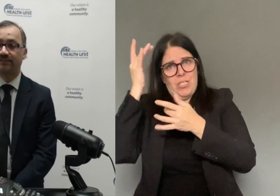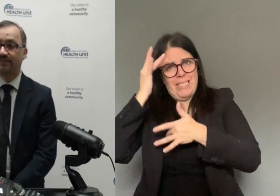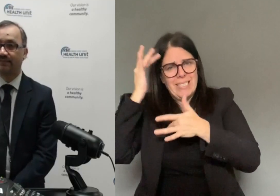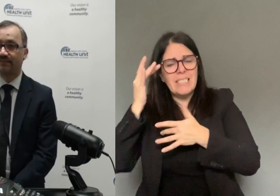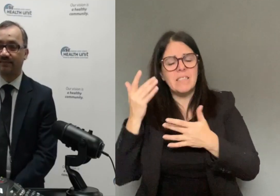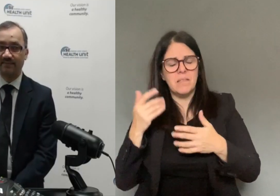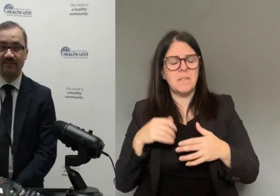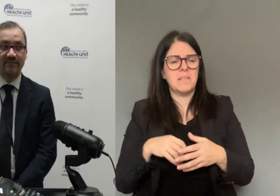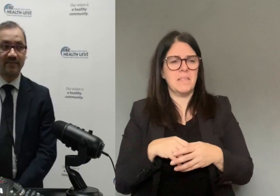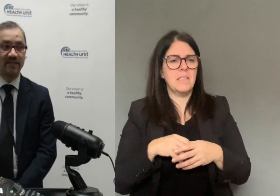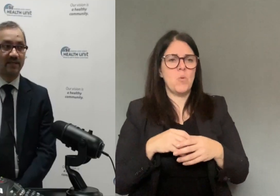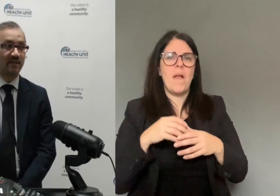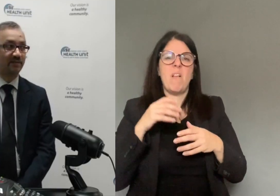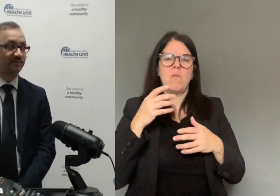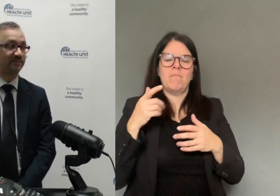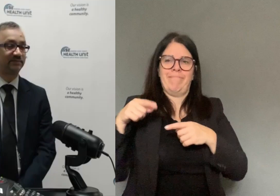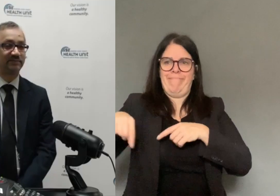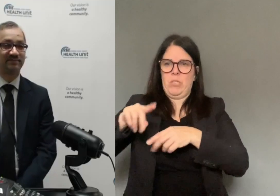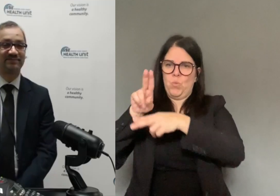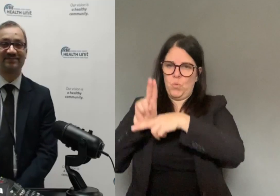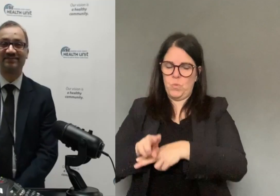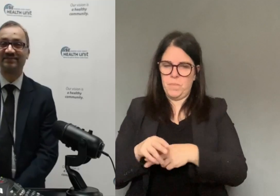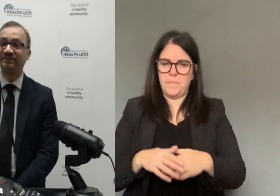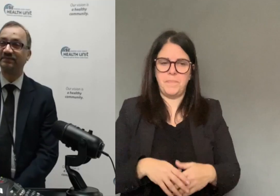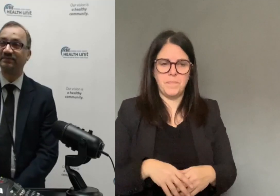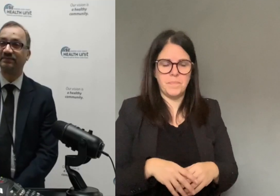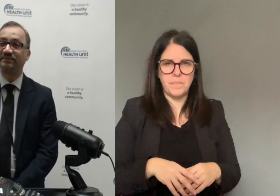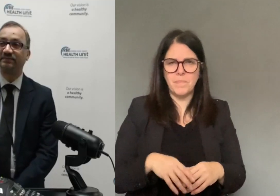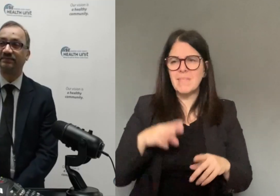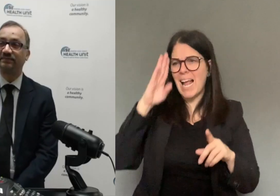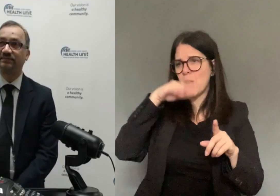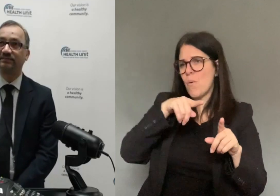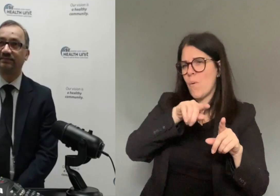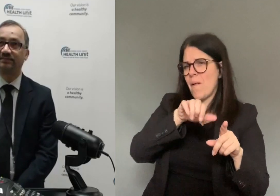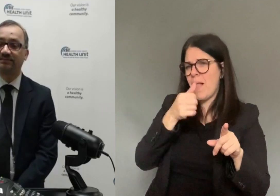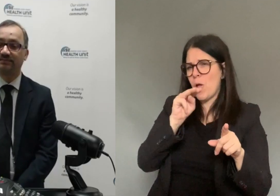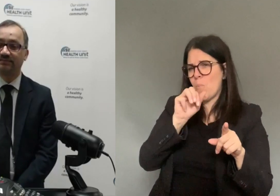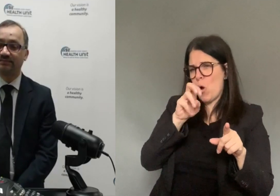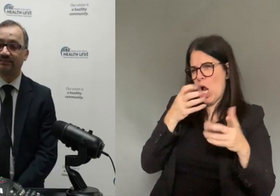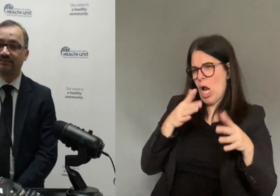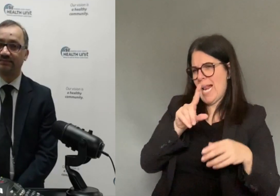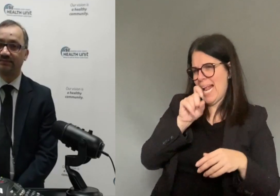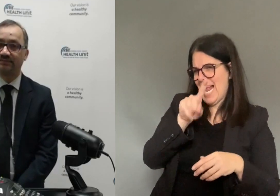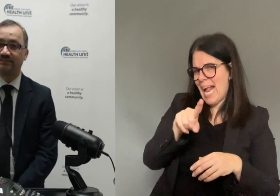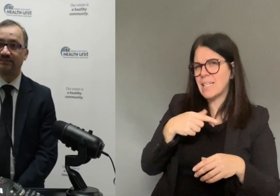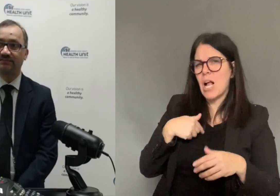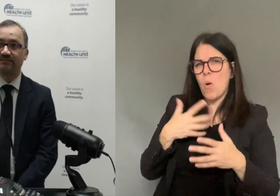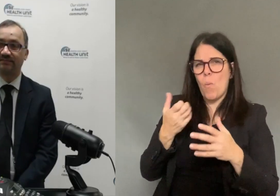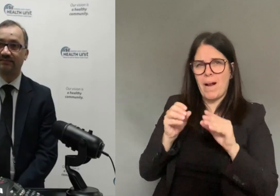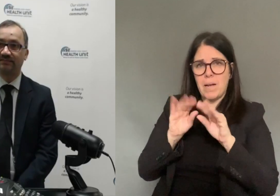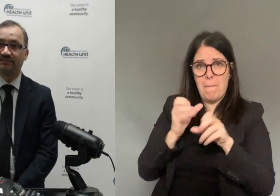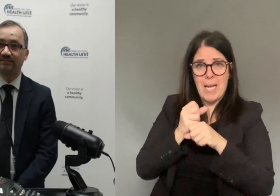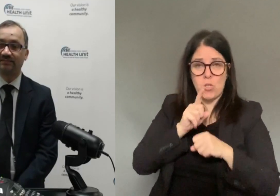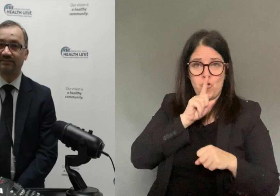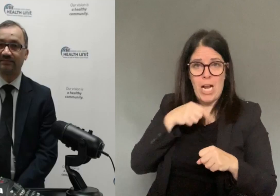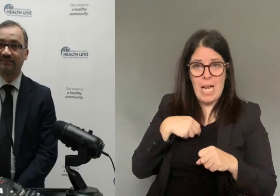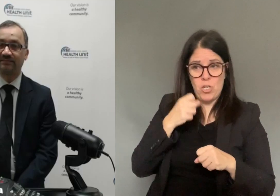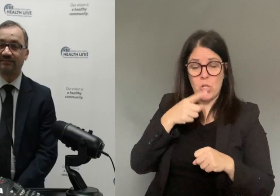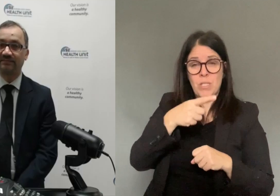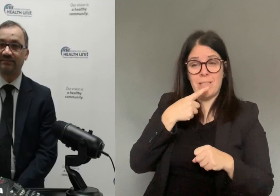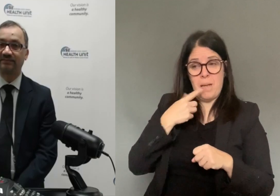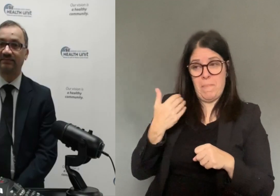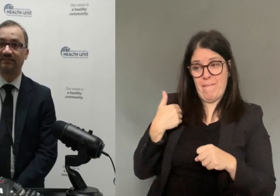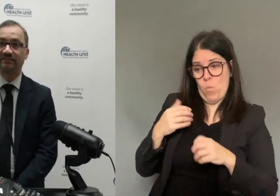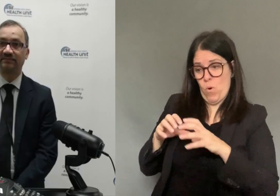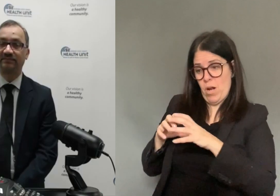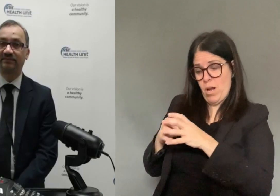And then I know Maureen asked this, but I just want to make sure I heard properly. You said it was 13 public health nurses doing these